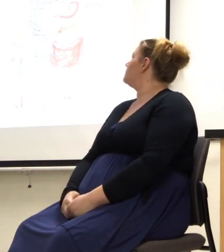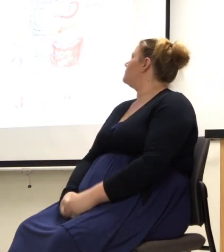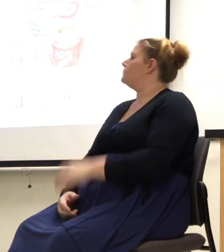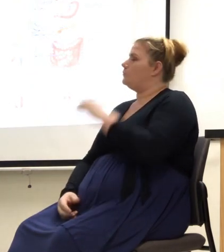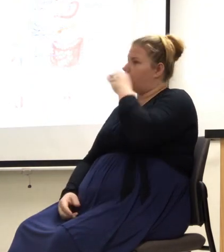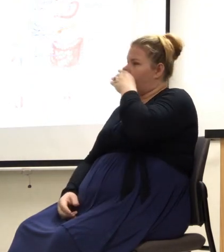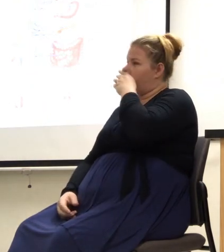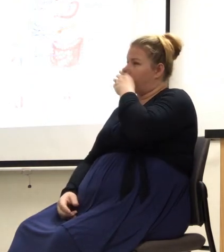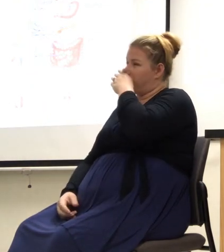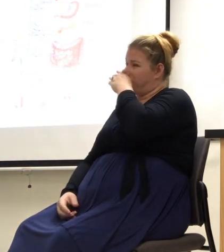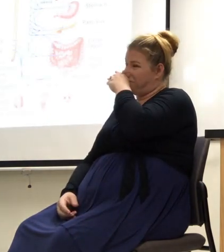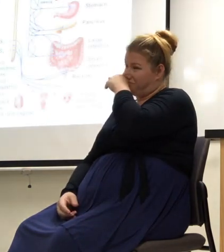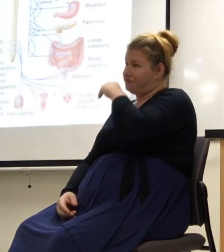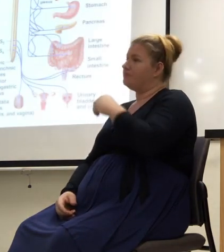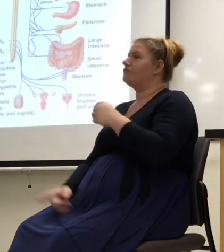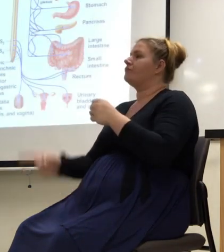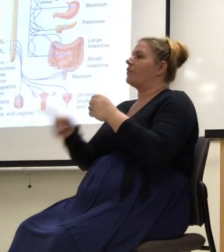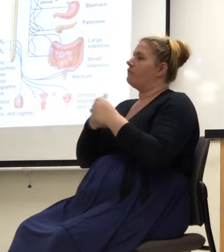second one short.